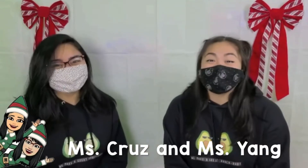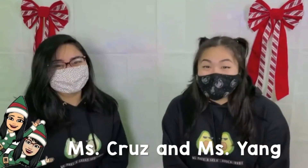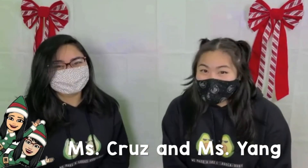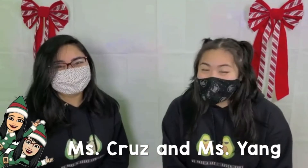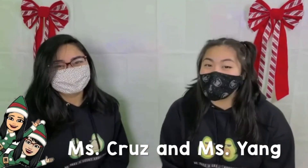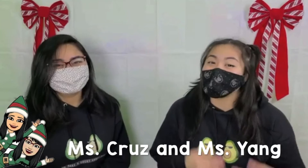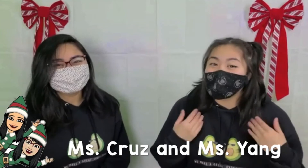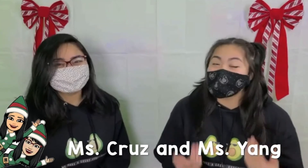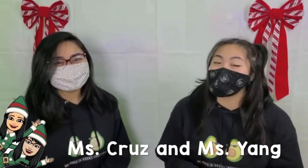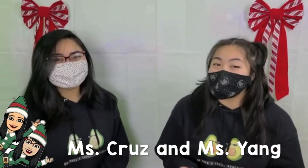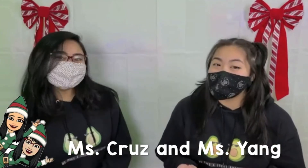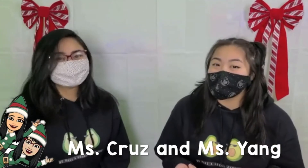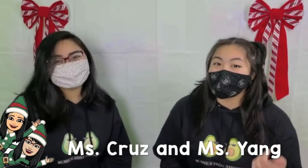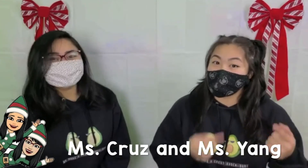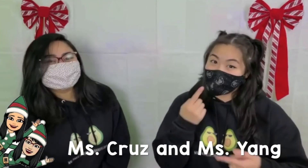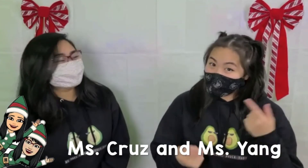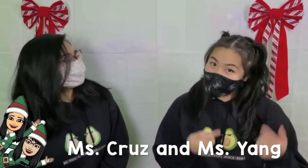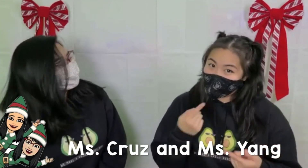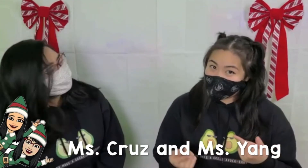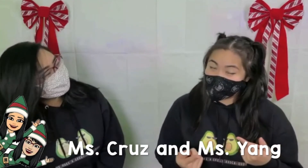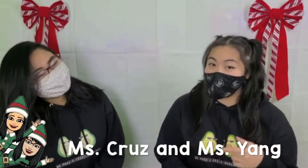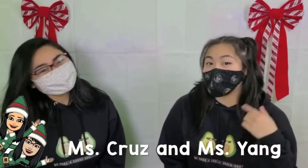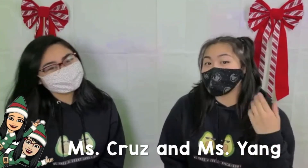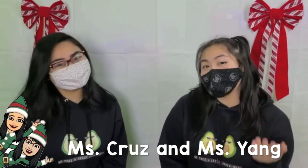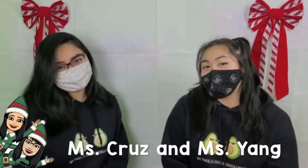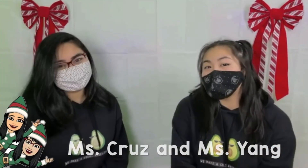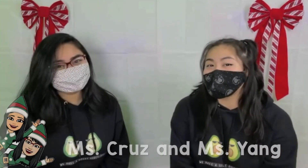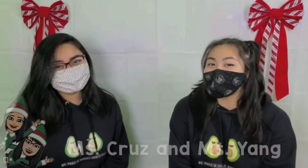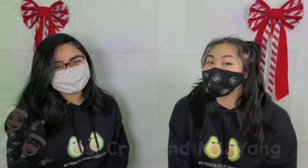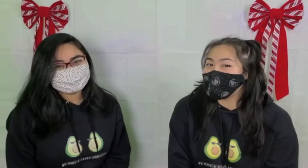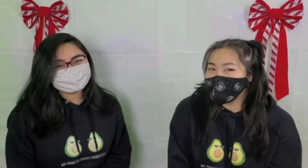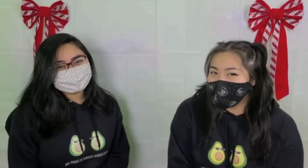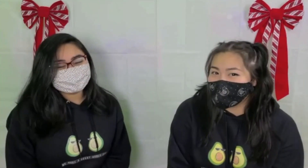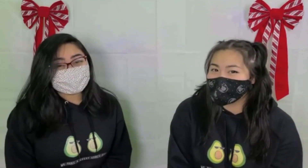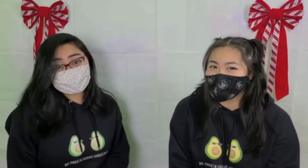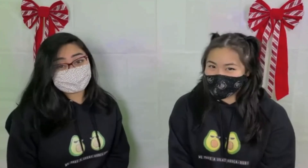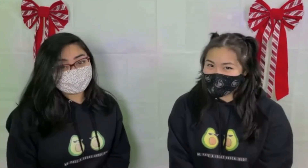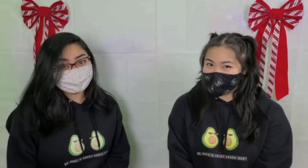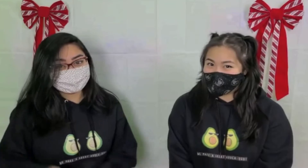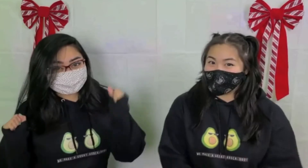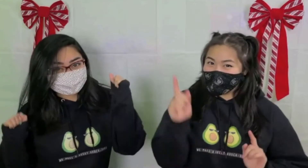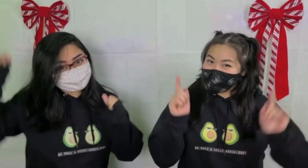Today, we are going to be teaching you some sign language so that you can learn and practice at home. Are you ready? Let's